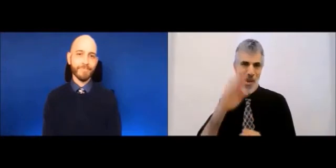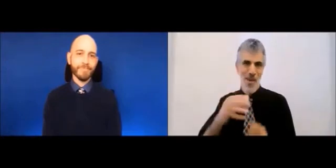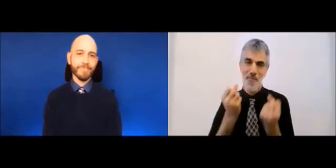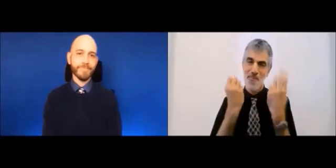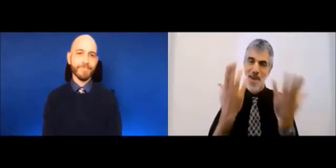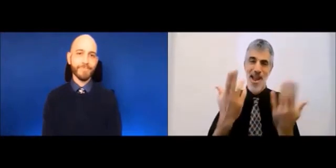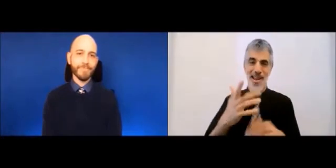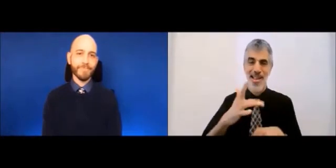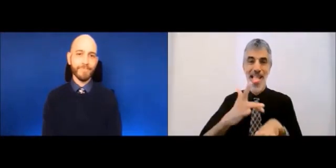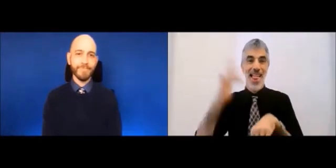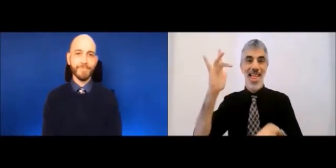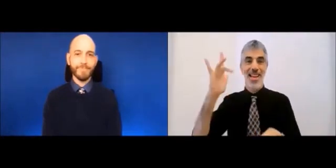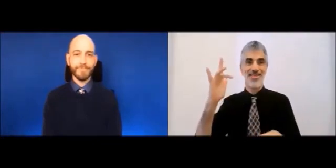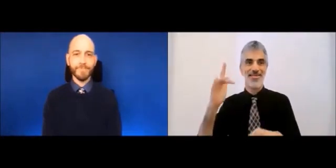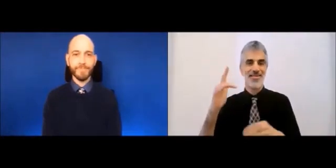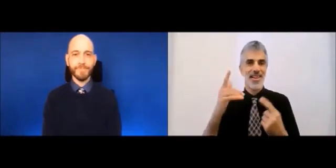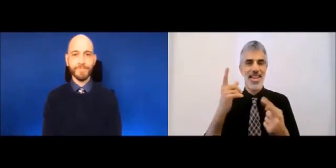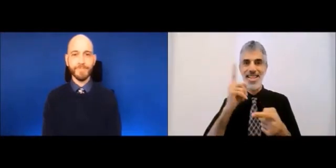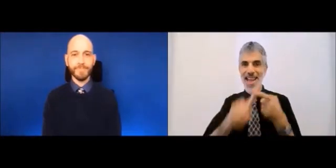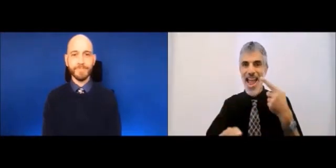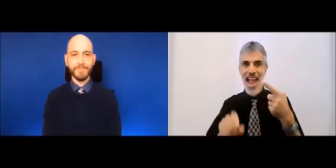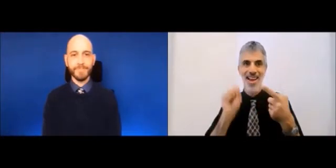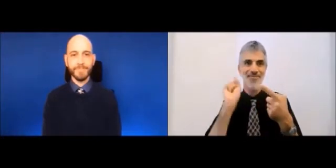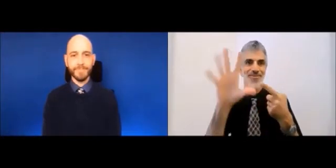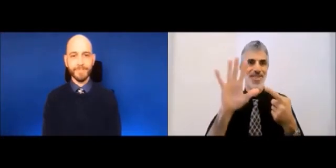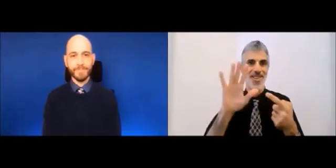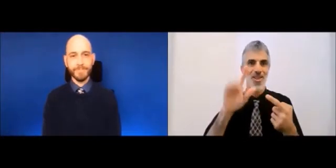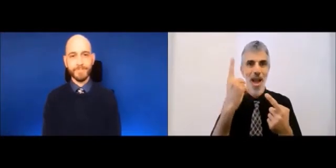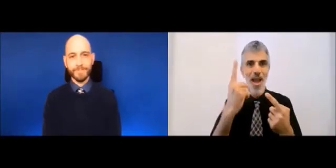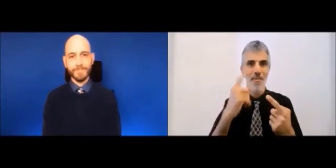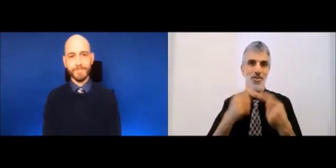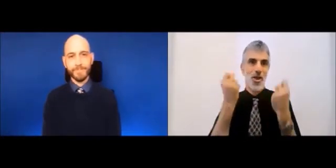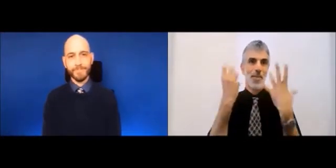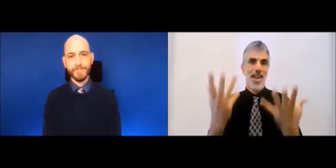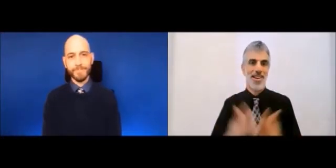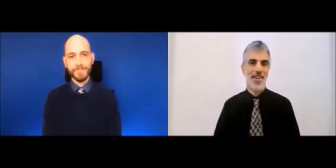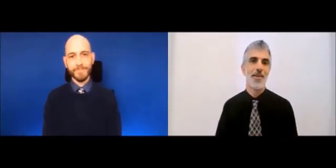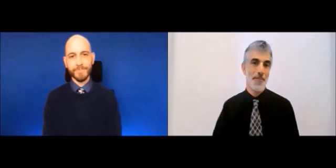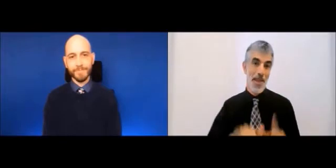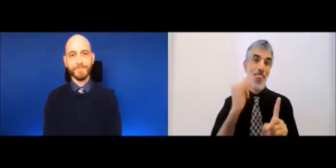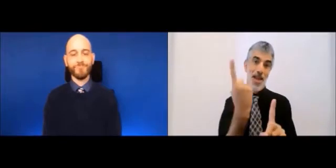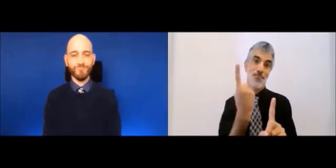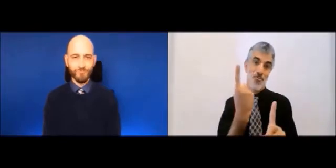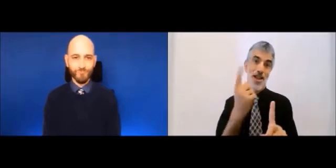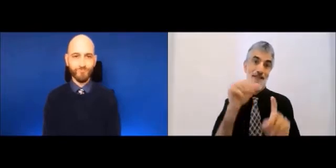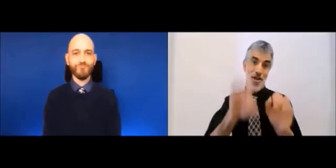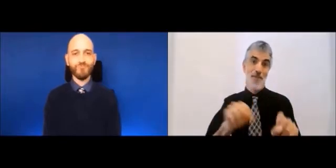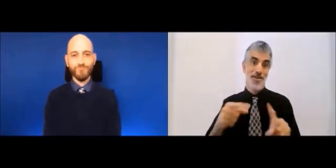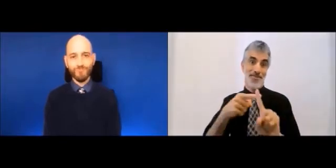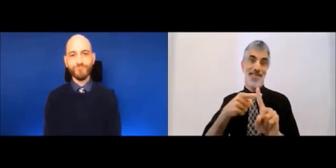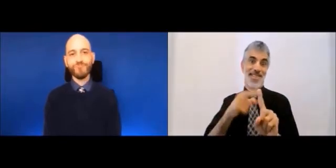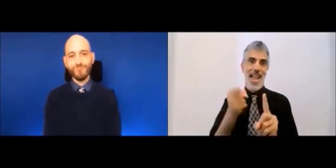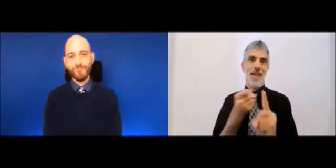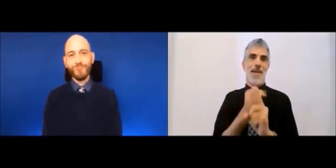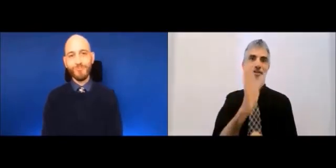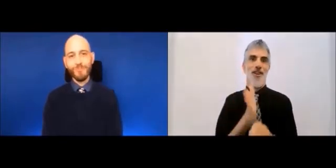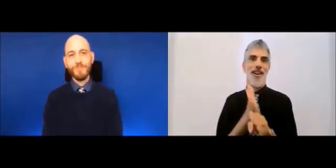it's hard to choose just one highlight when there are so many. But that's a big one that can definitely impact your career.